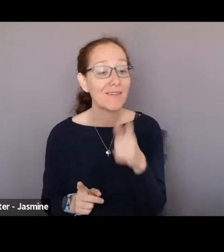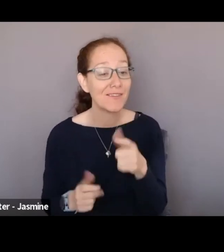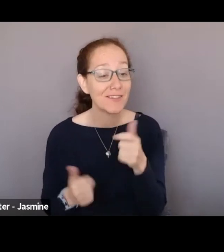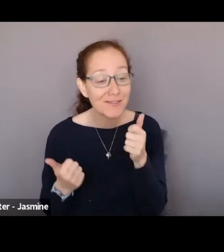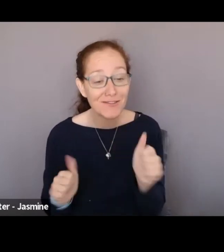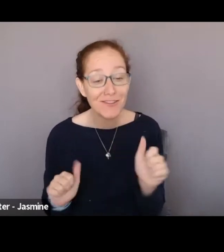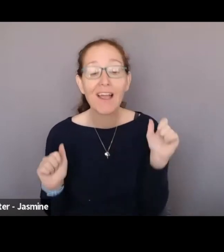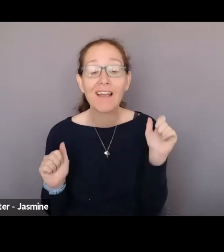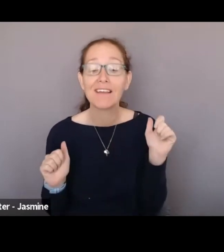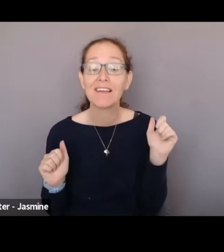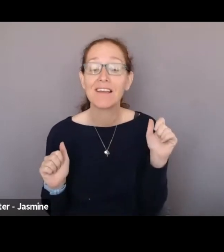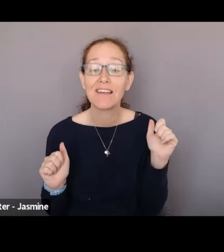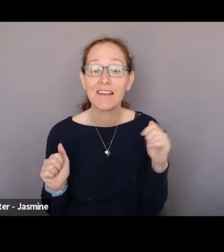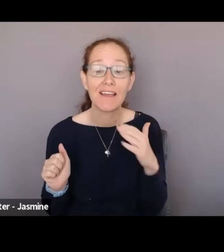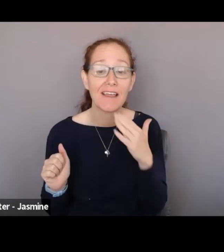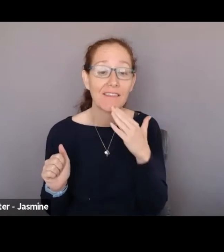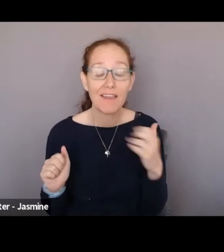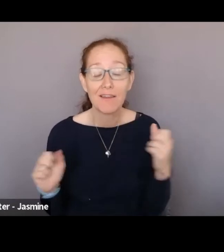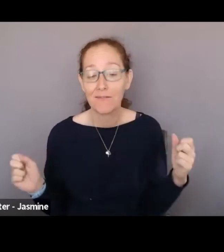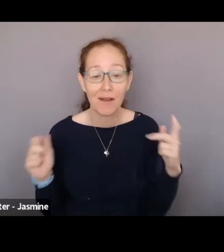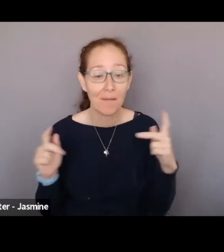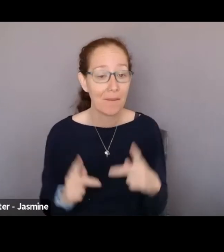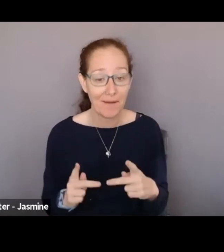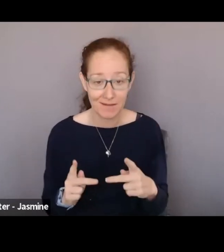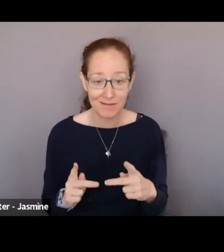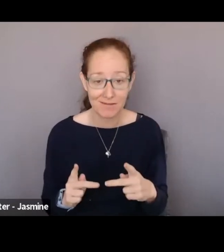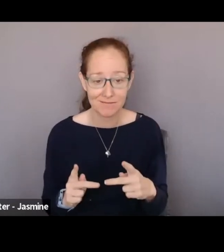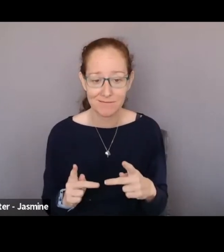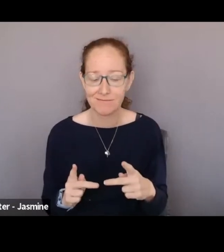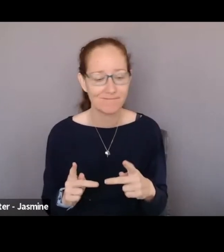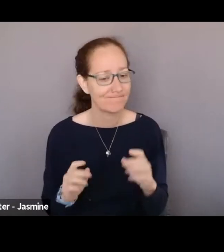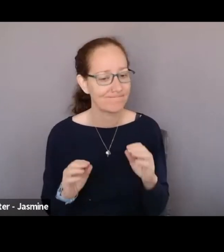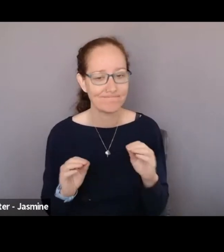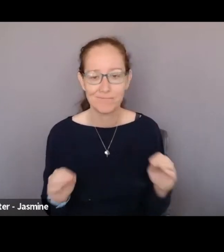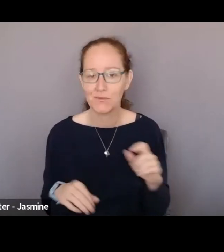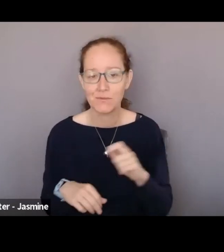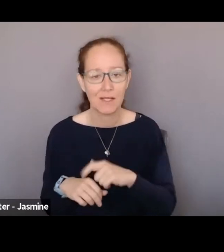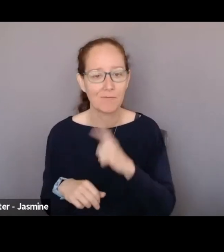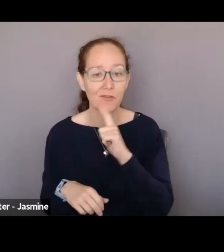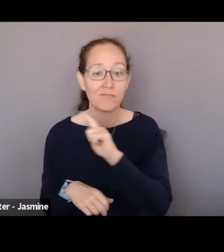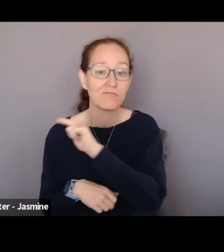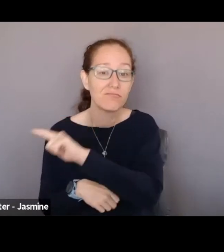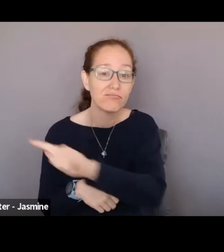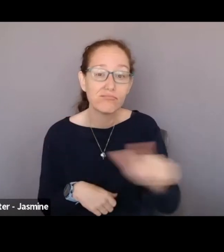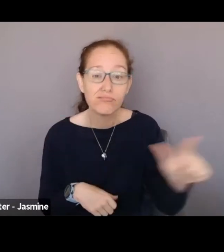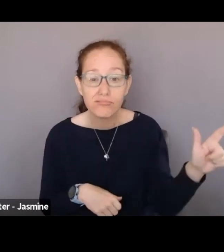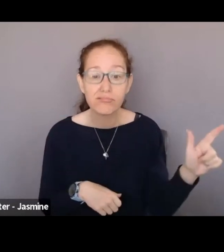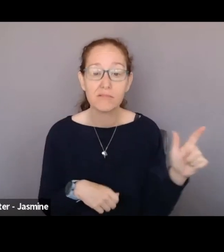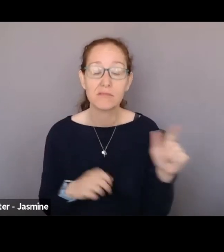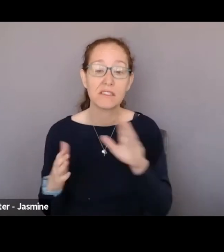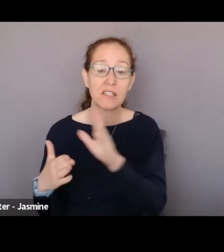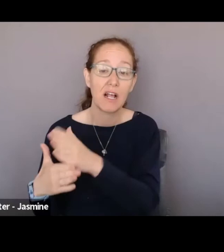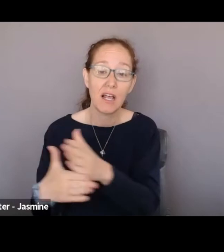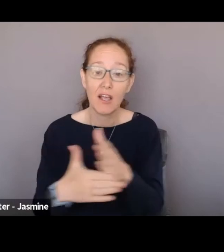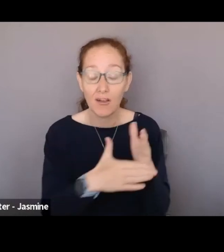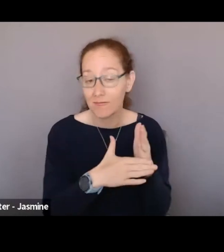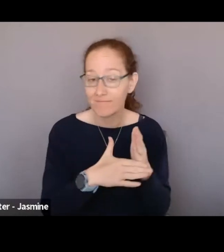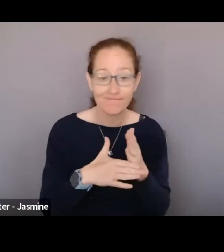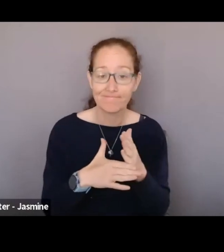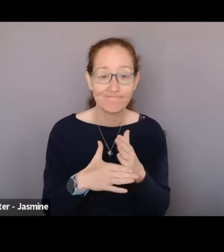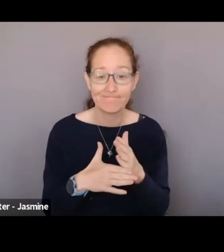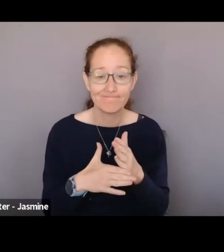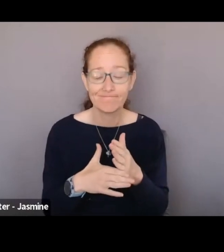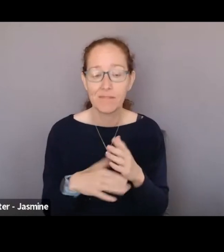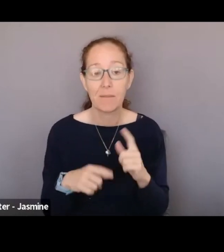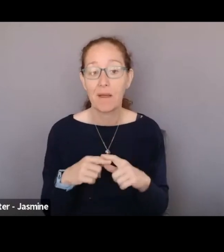and thank you for being back. And we won't have time for everyone to share, but are there any